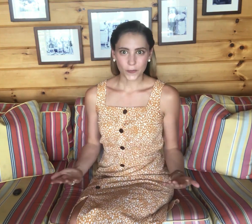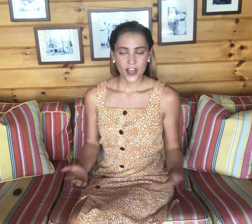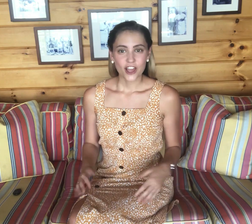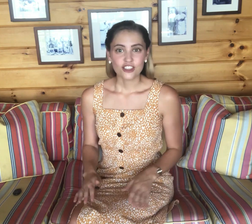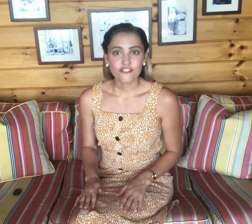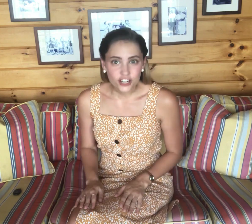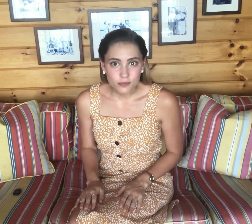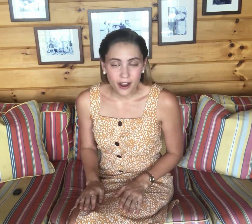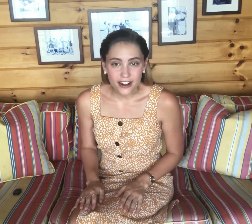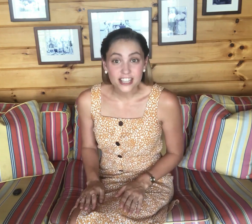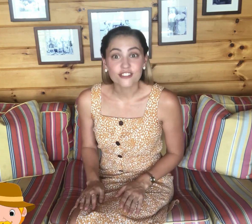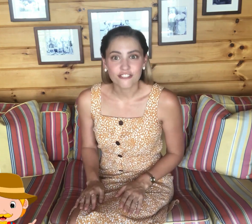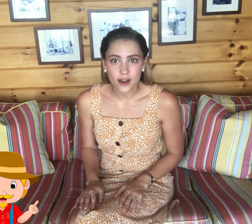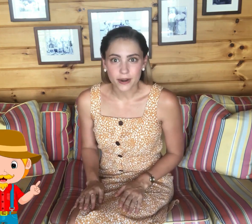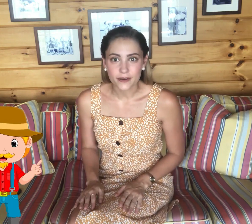super song.